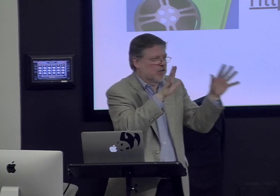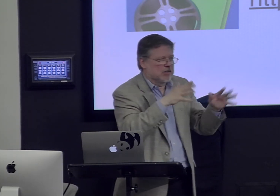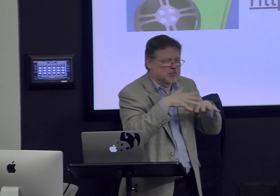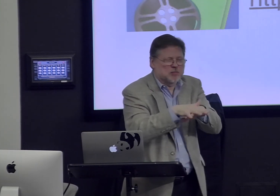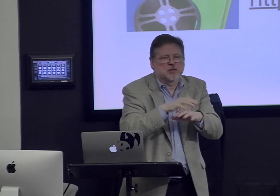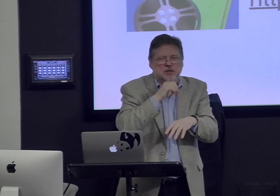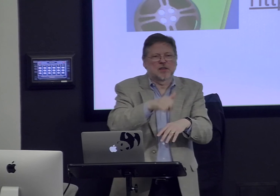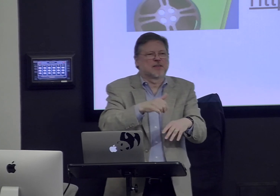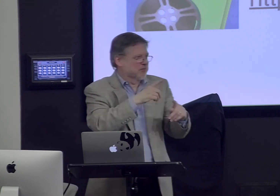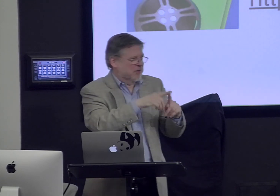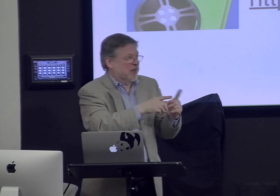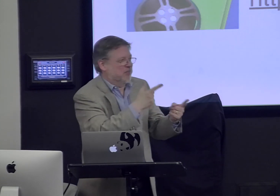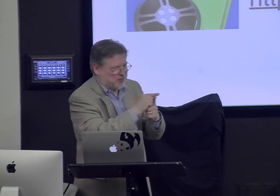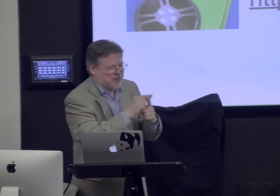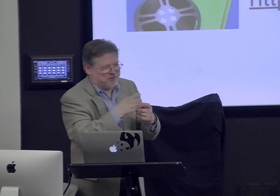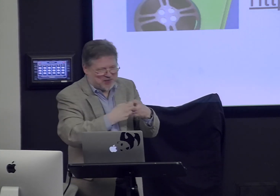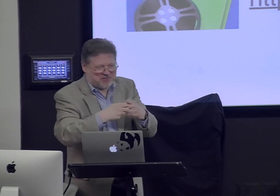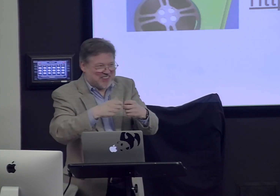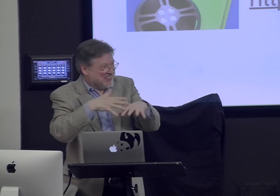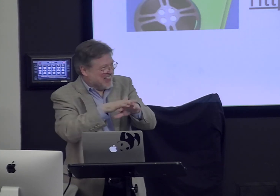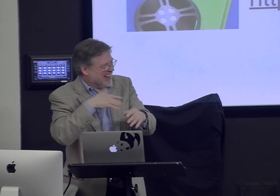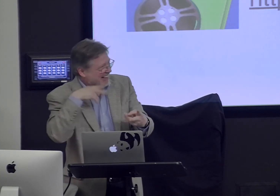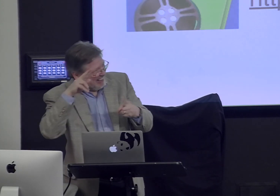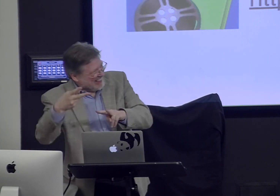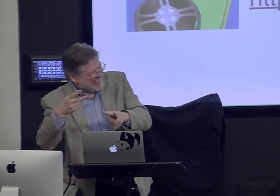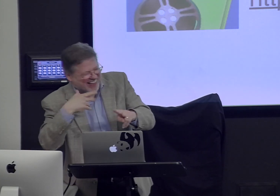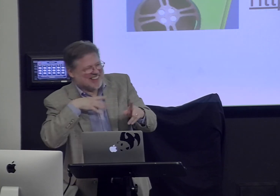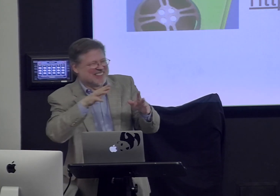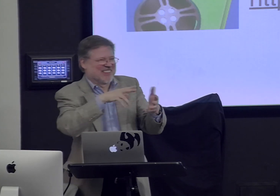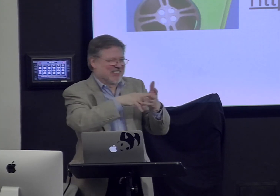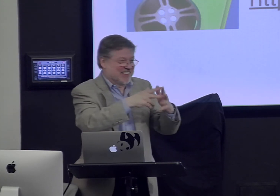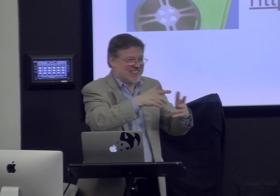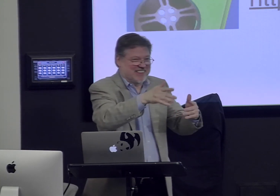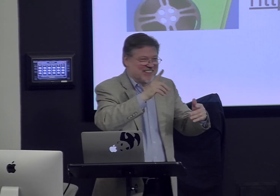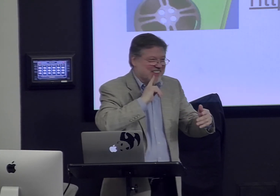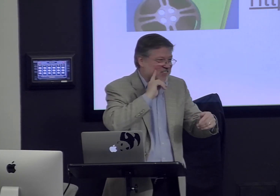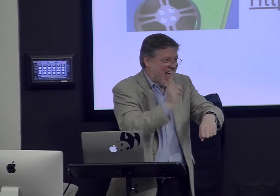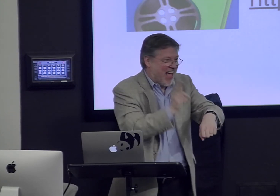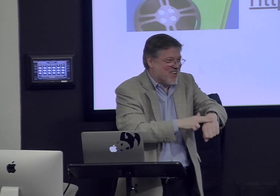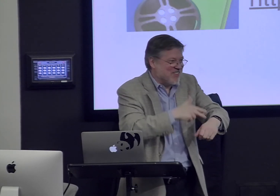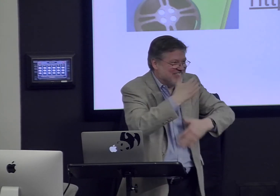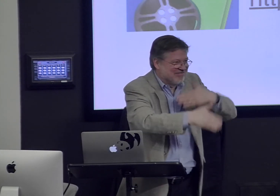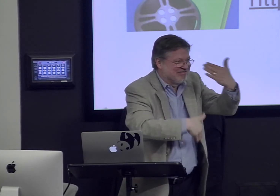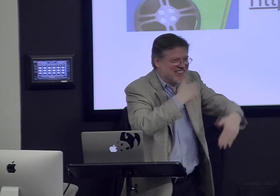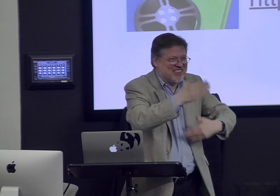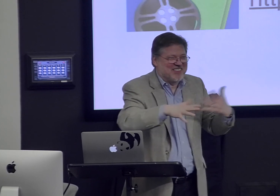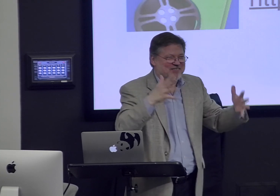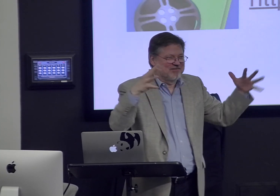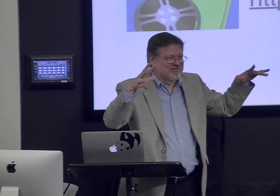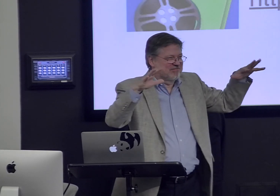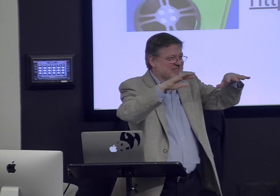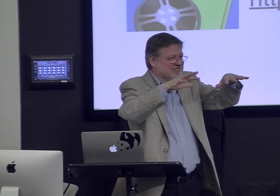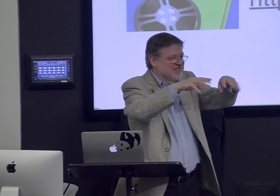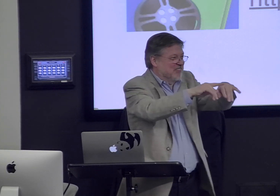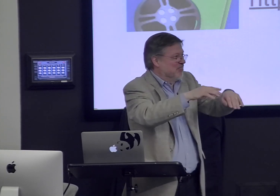mainstream. Okay, just wanted that was what I thought you meant. But Correct, just the general mainstream, yes. Got it. Okay, I didn't want to misunderstand you. Just sort of